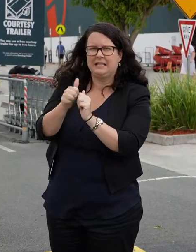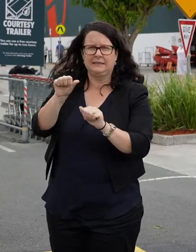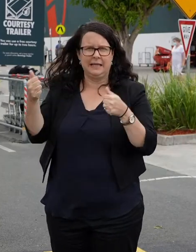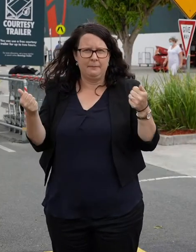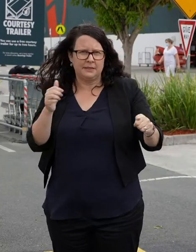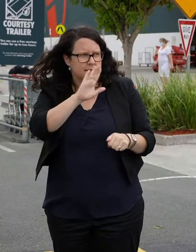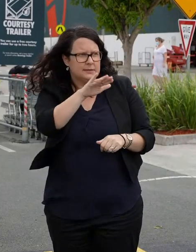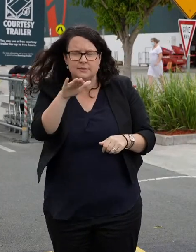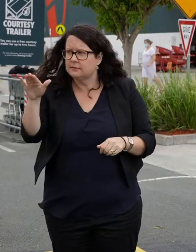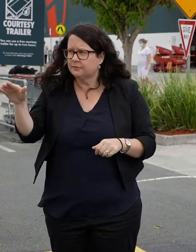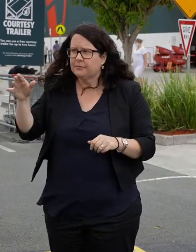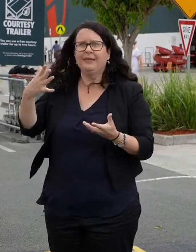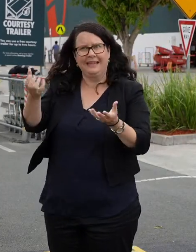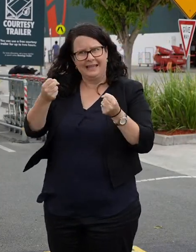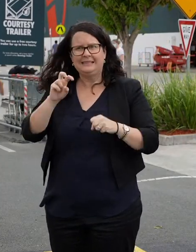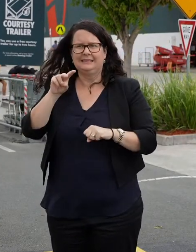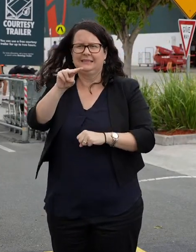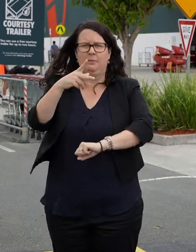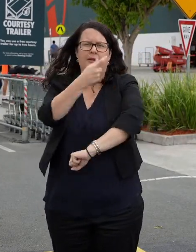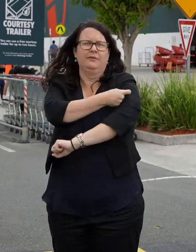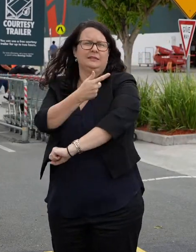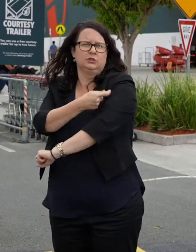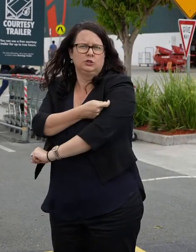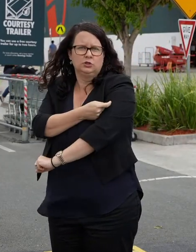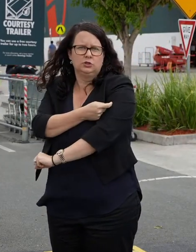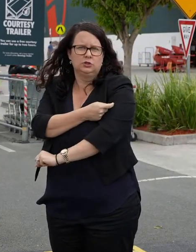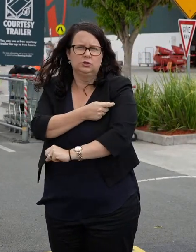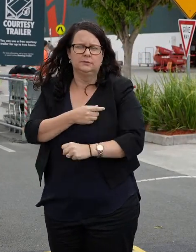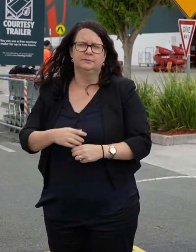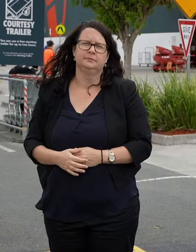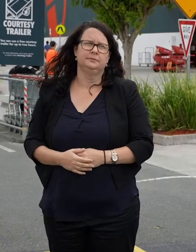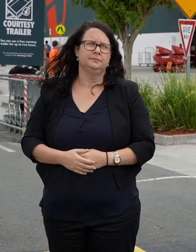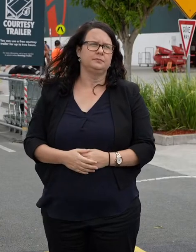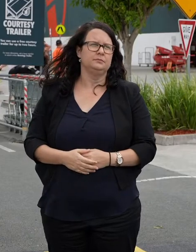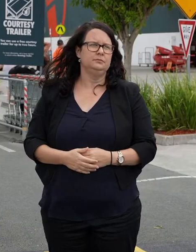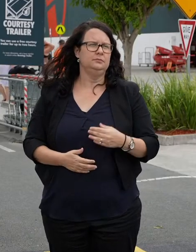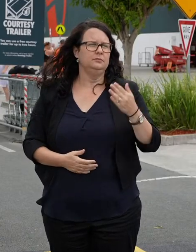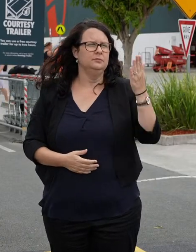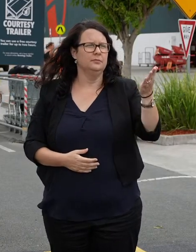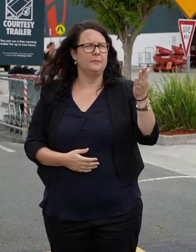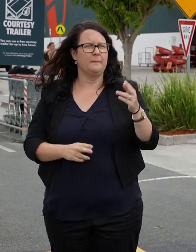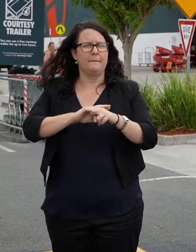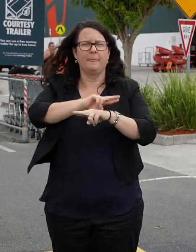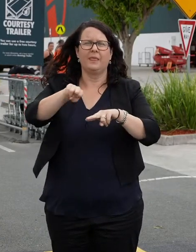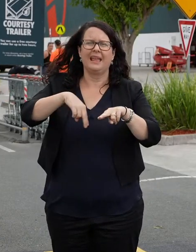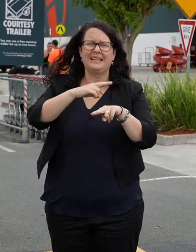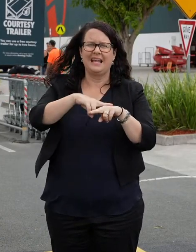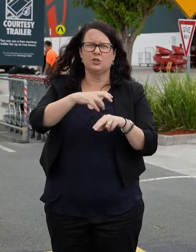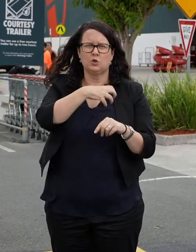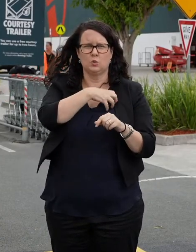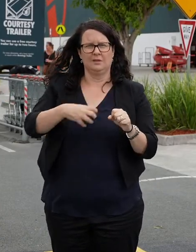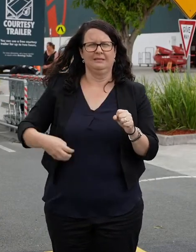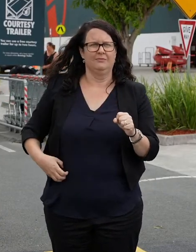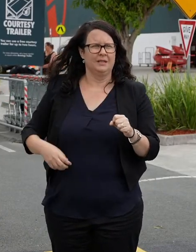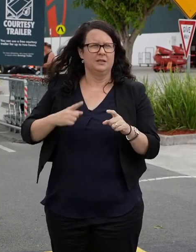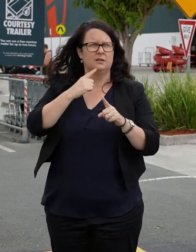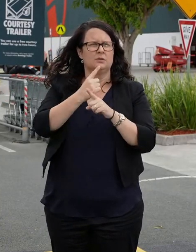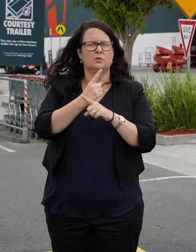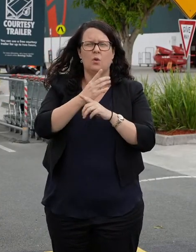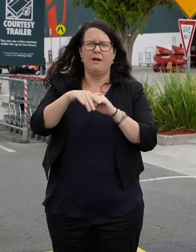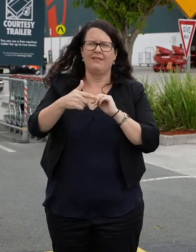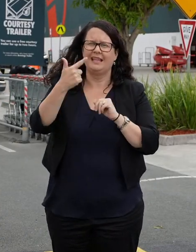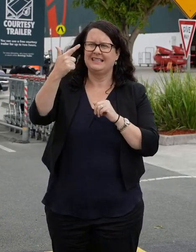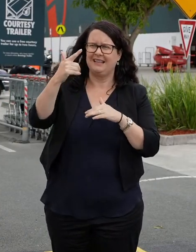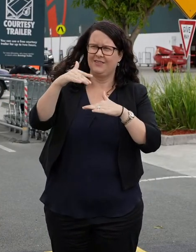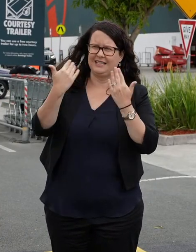are vaccinated. The more people vaccinated, the quicker we open up. Minister, National Cabinet discussed no quarantine or 7 days quarantine